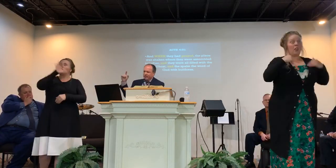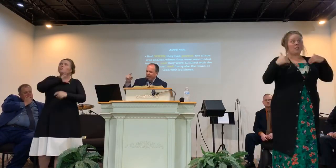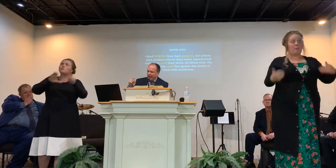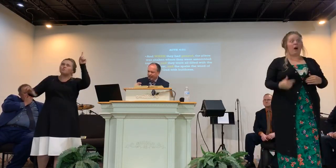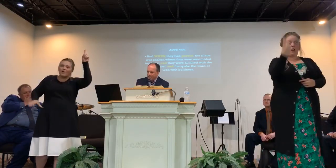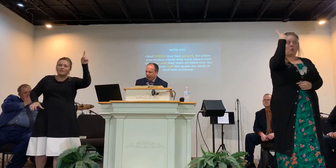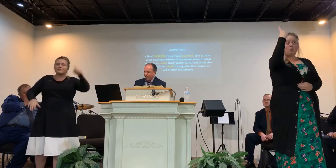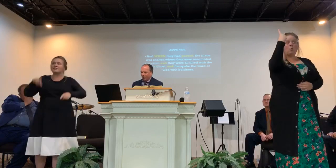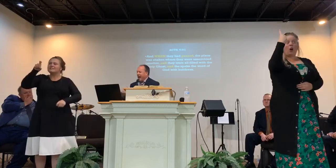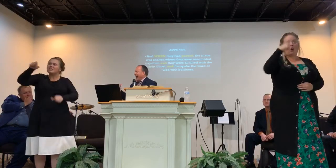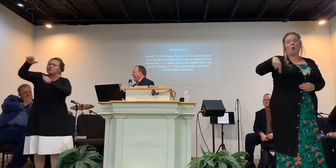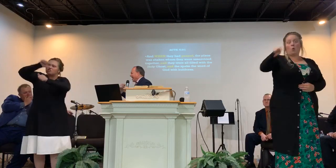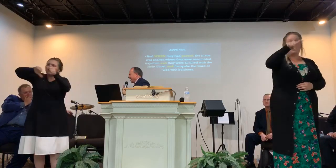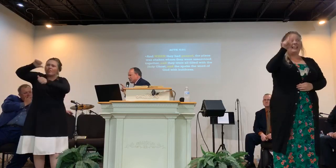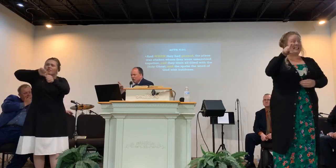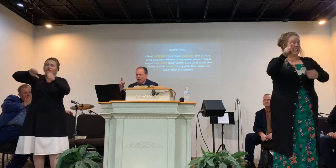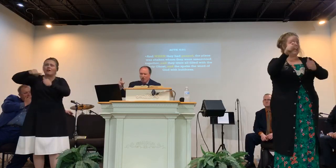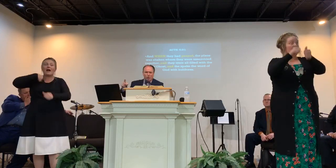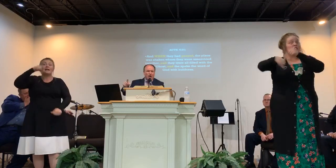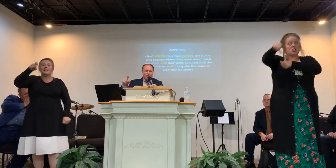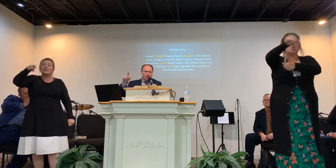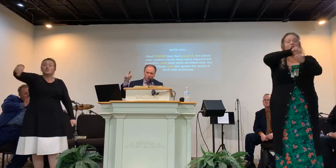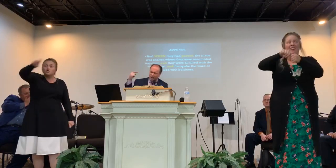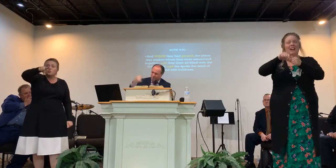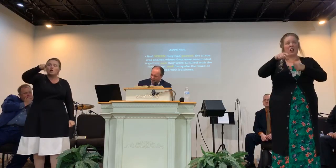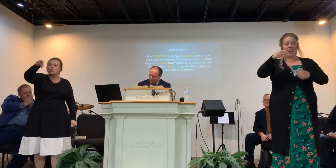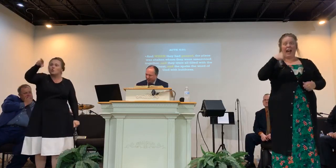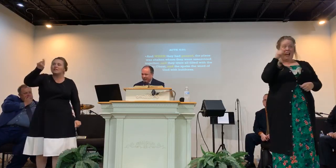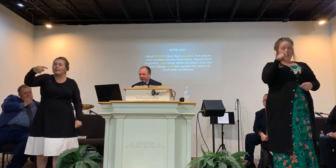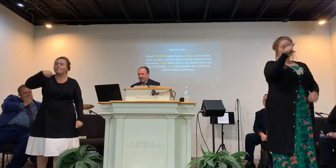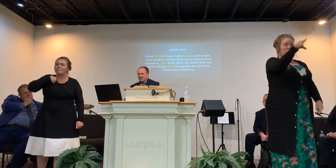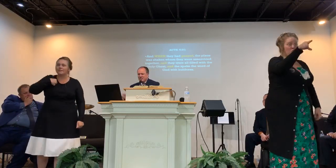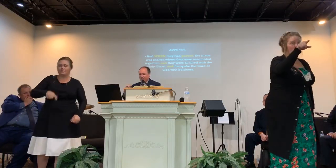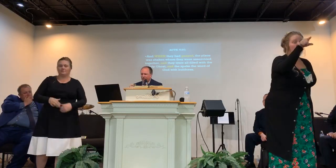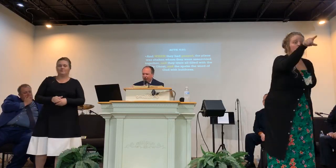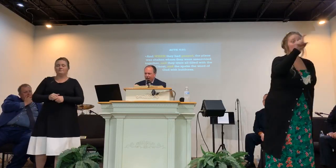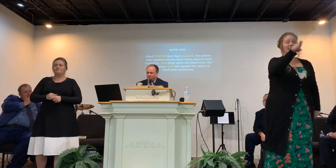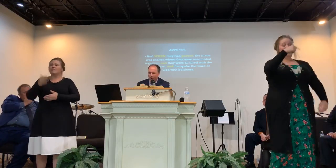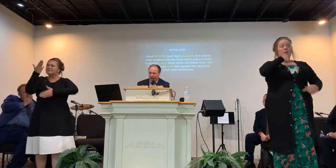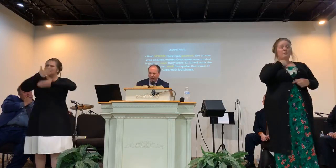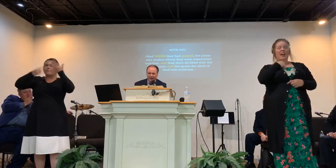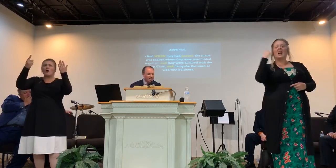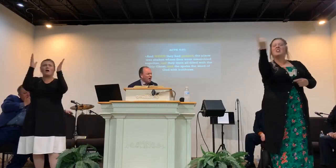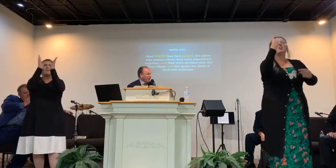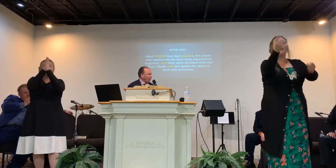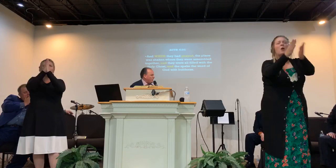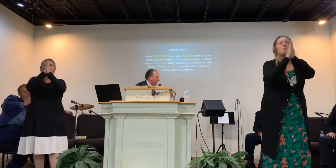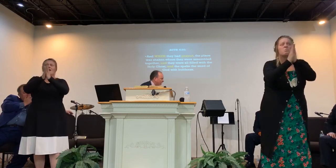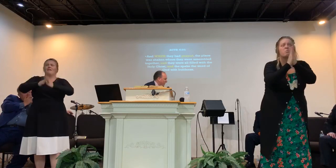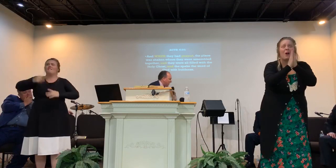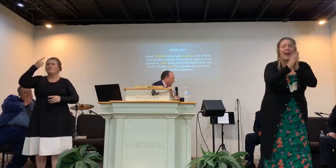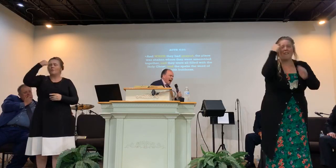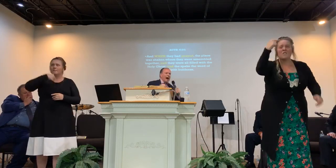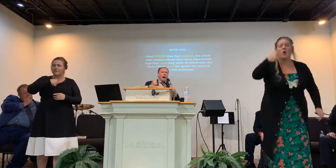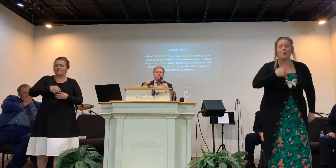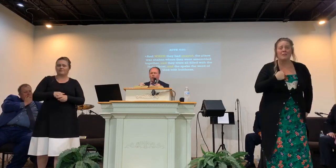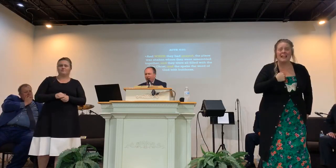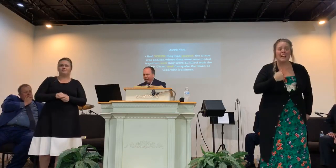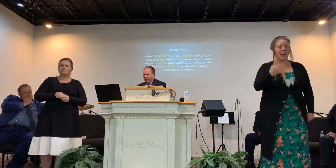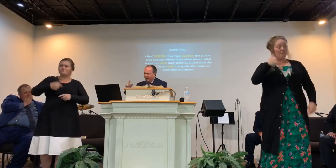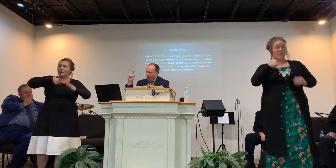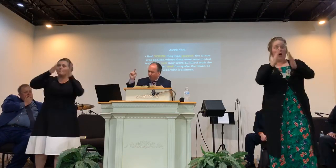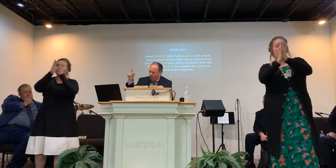and we need each other. I need you. You need me. Somebody prayed for me.